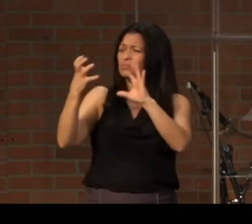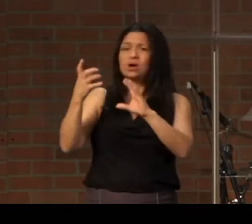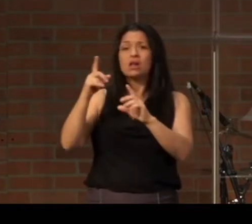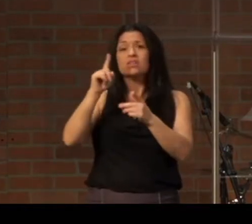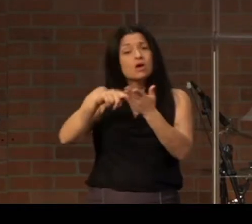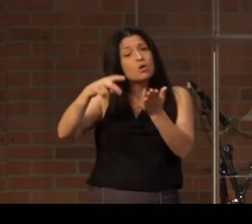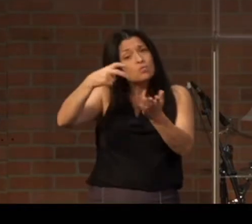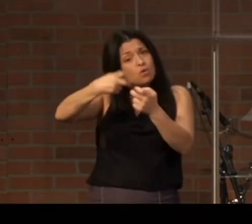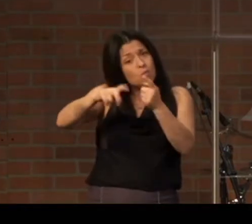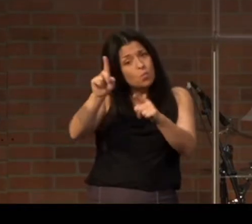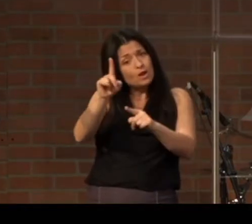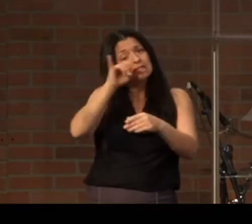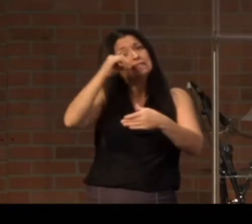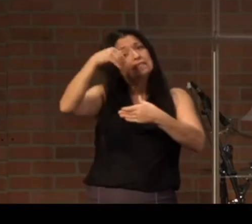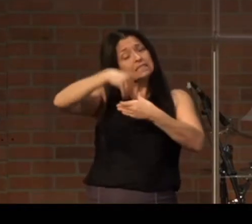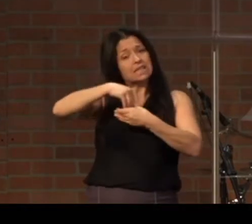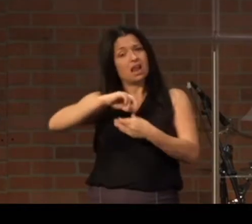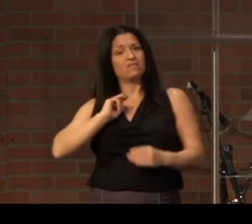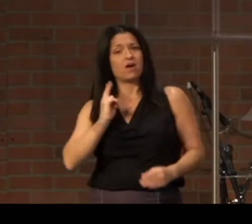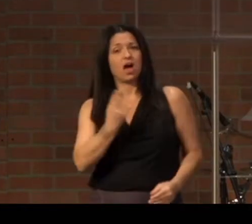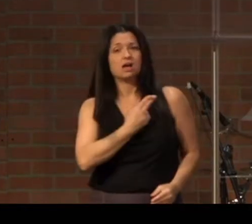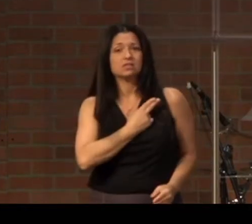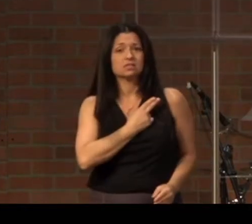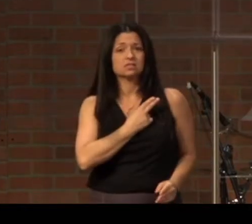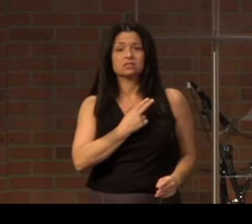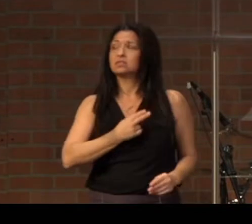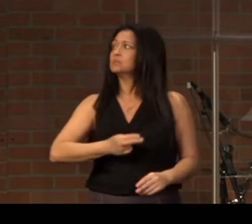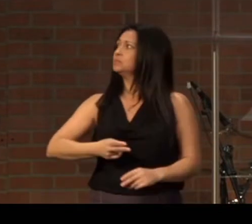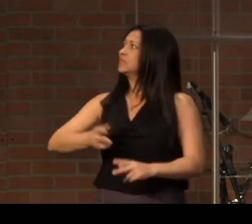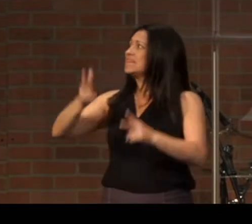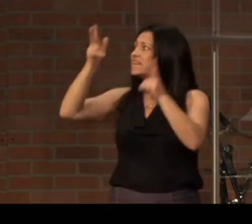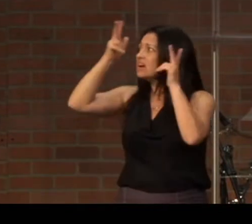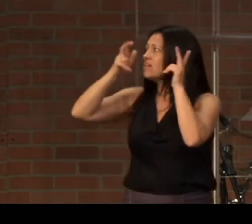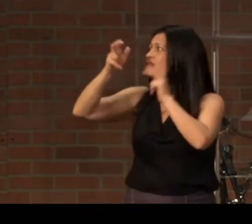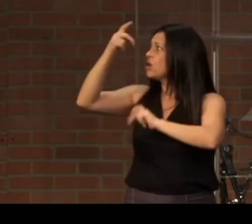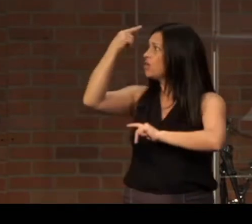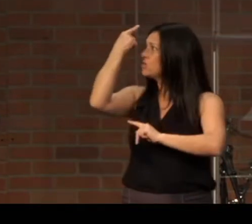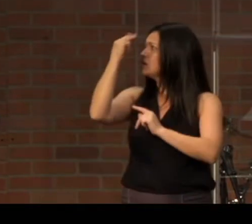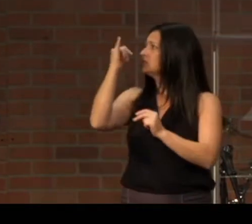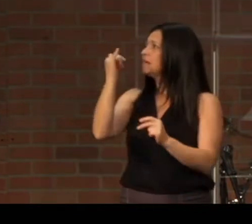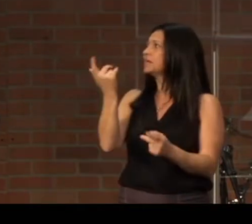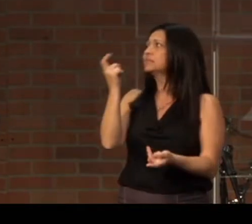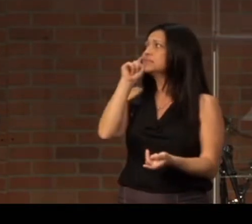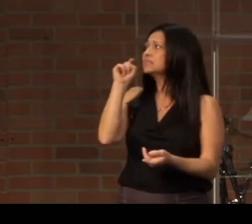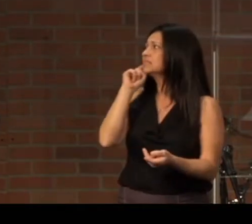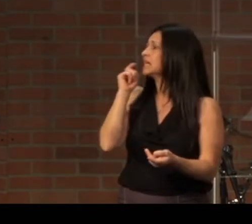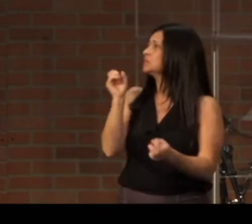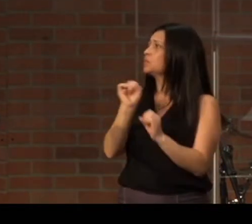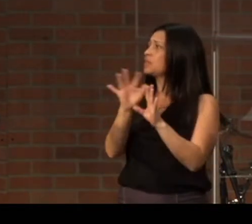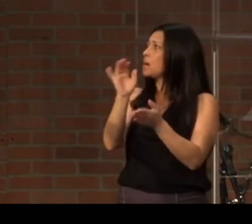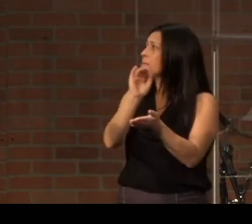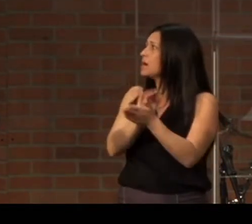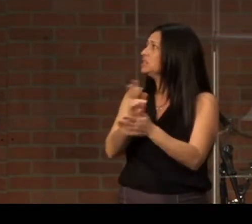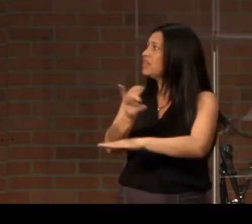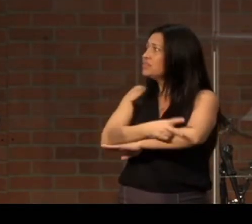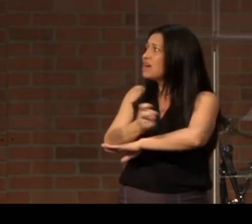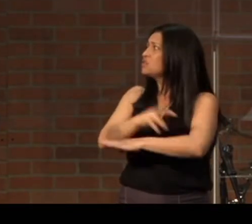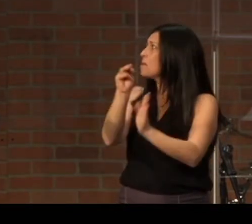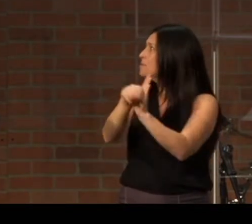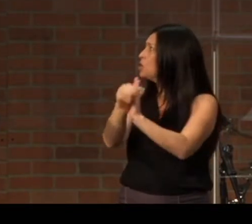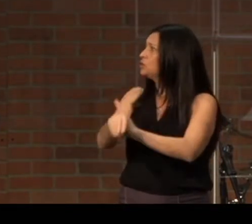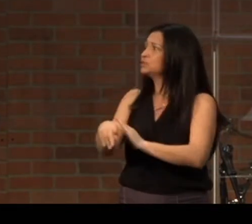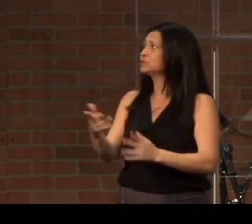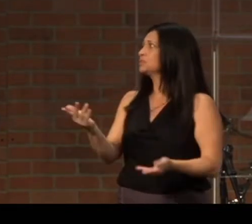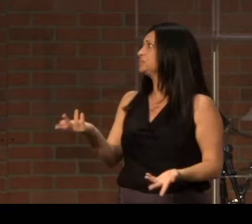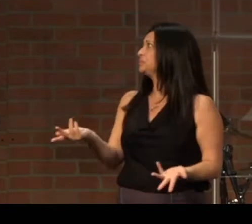within, out of the heart of men proceed the evil thoughts, fornications, thefts, murders, adulteries, deeds of coveting and